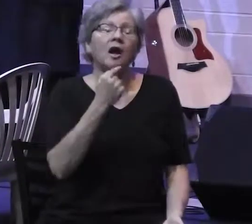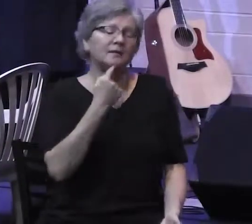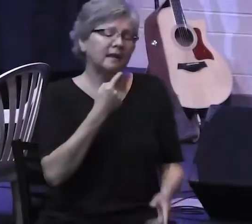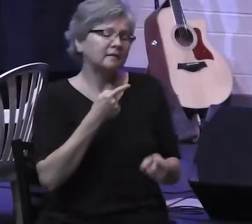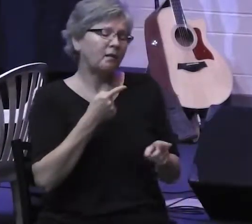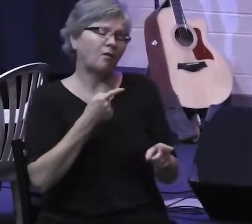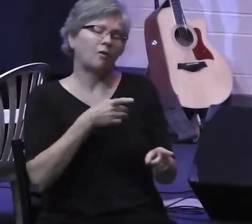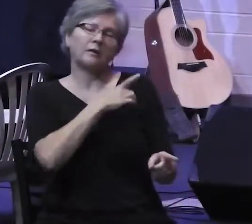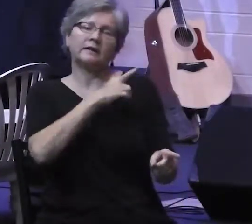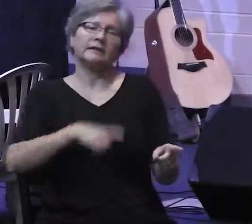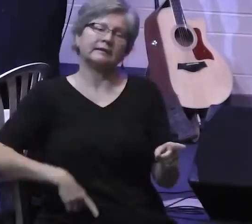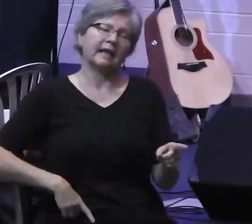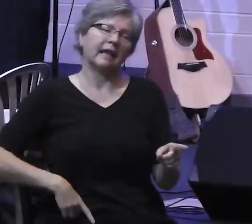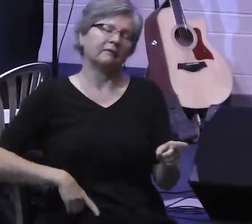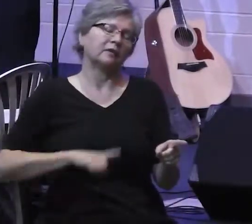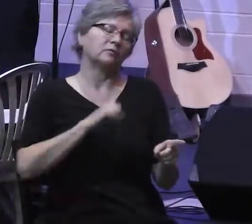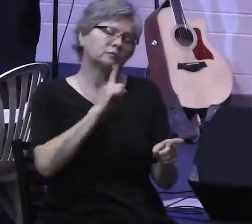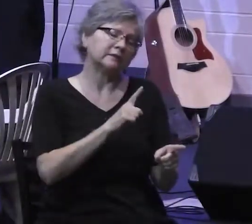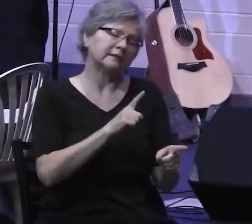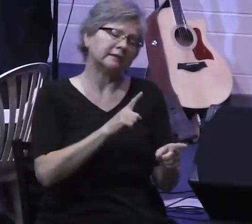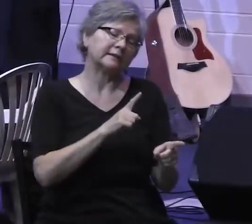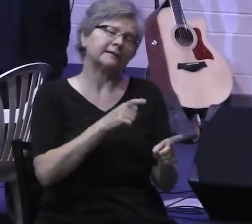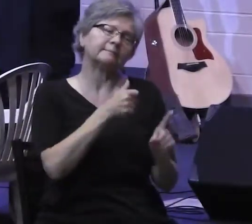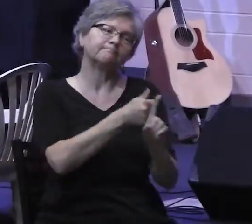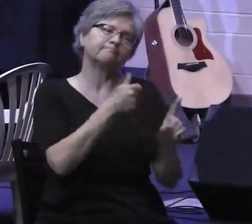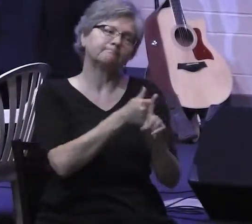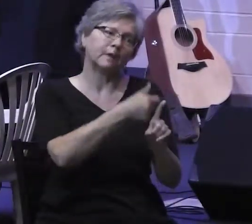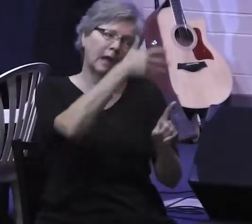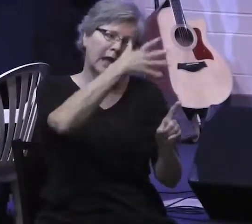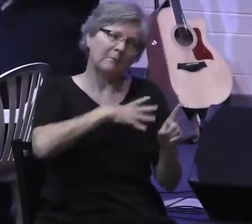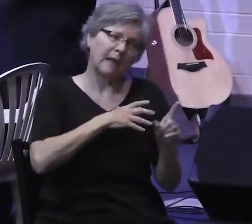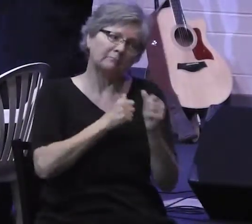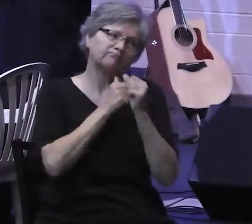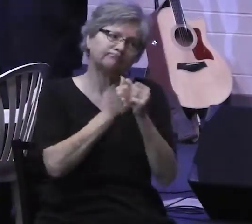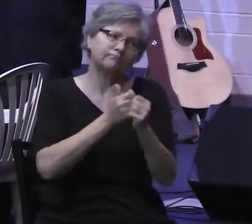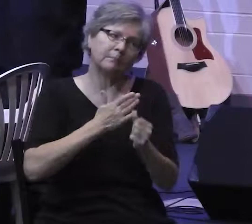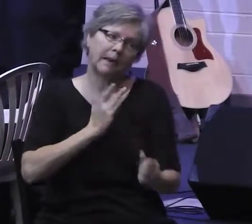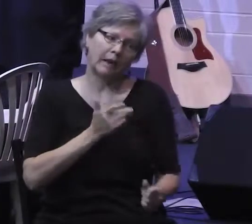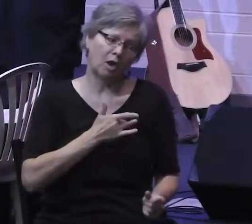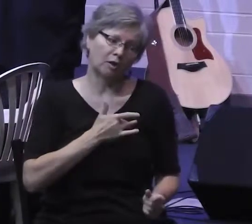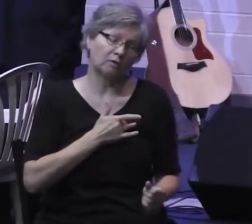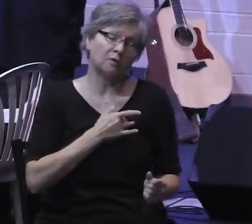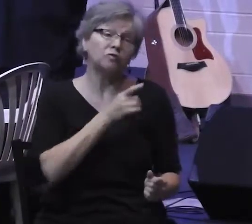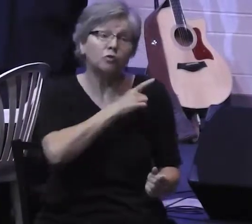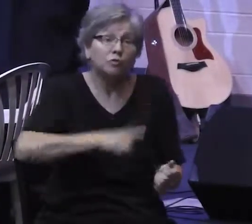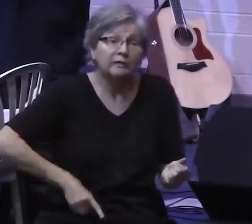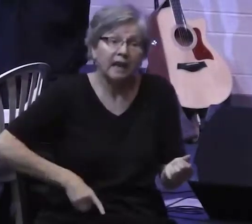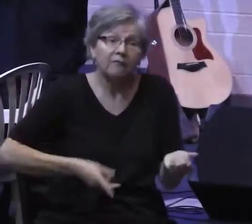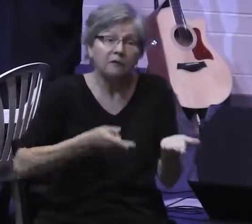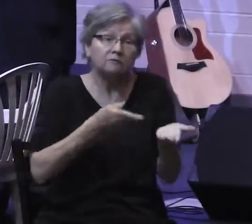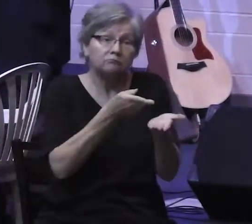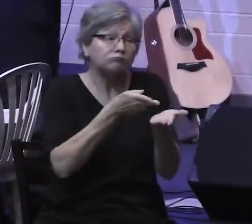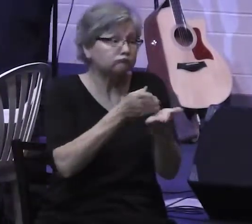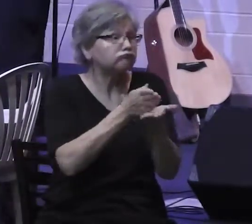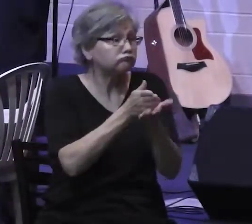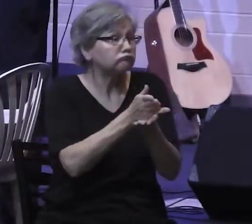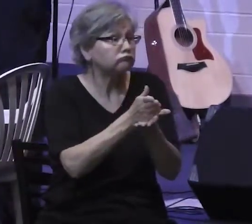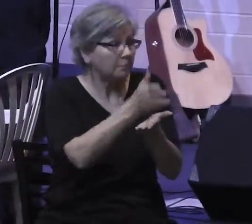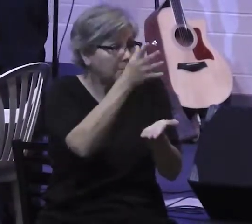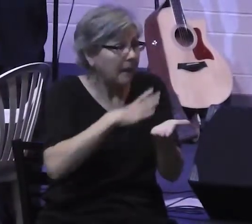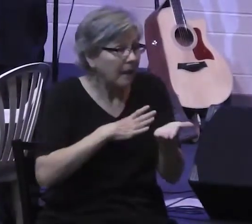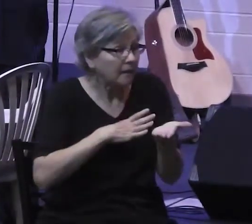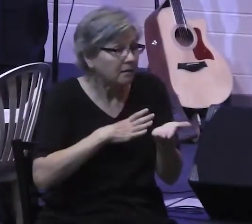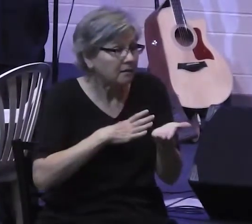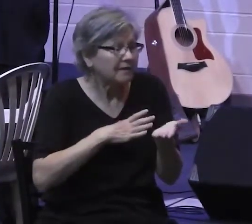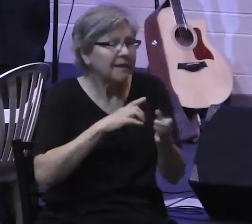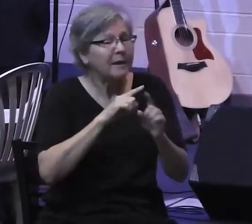he's a man after his own heart. So David is a righteous man. But David has a problem. He also likes to